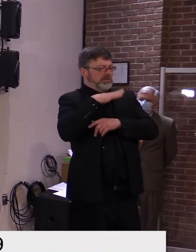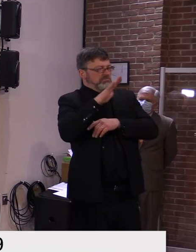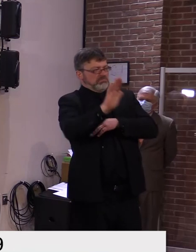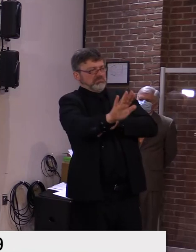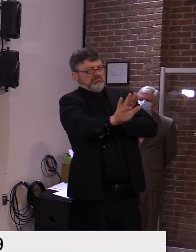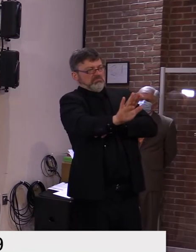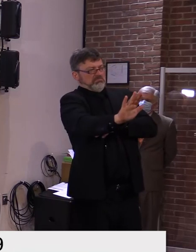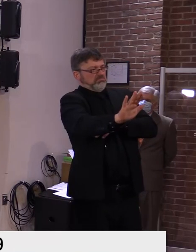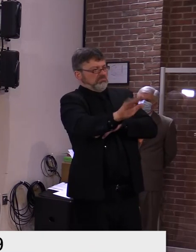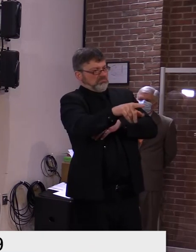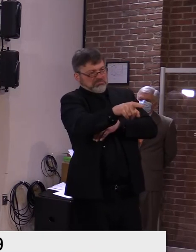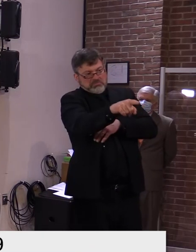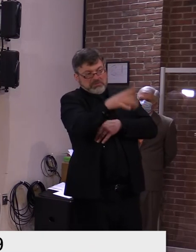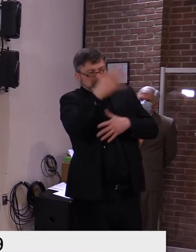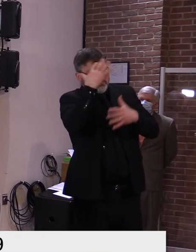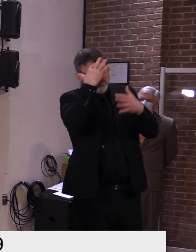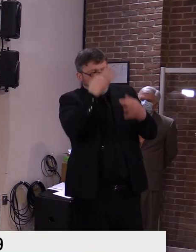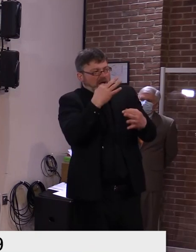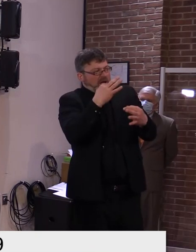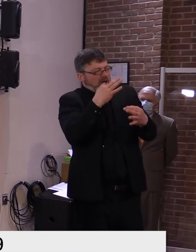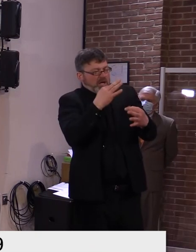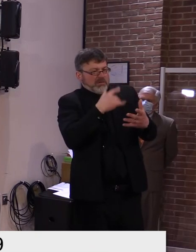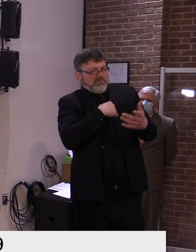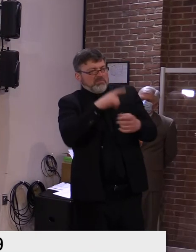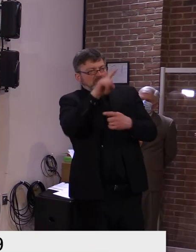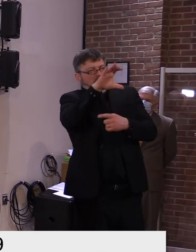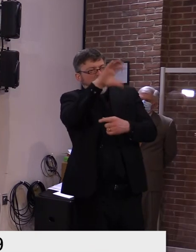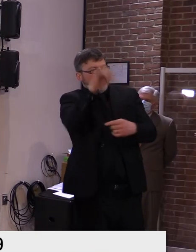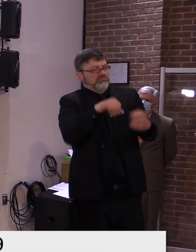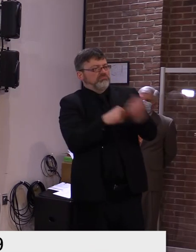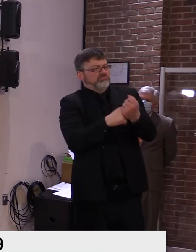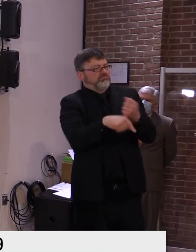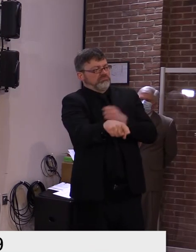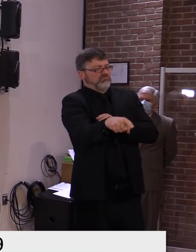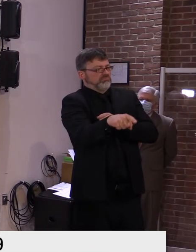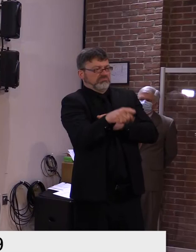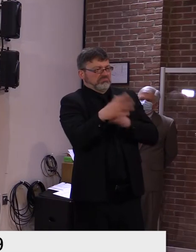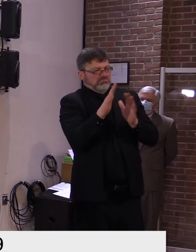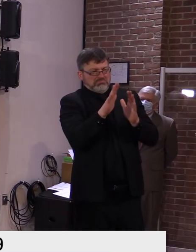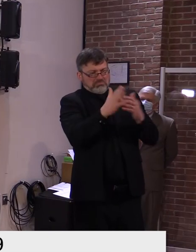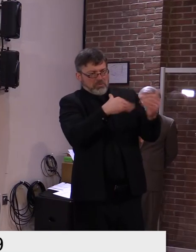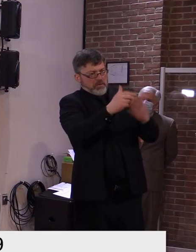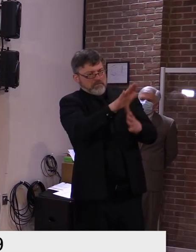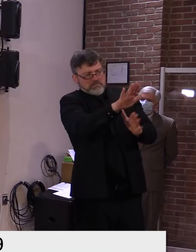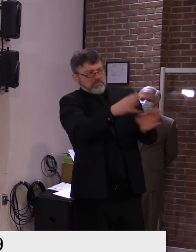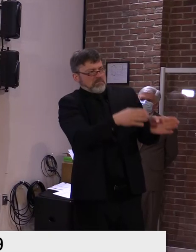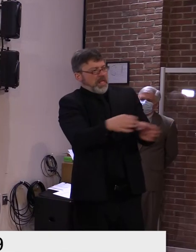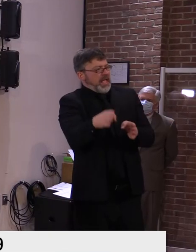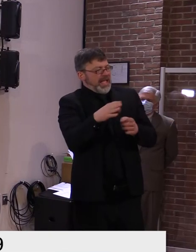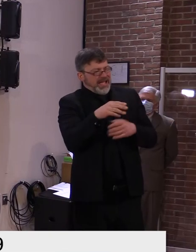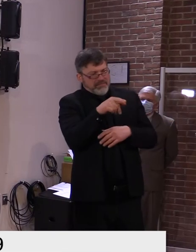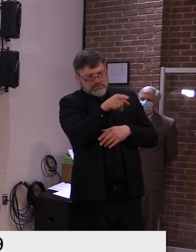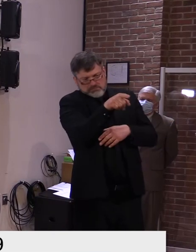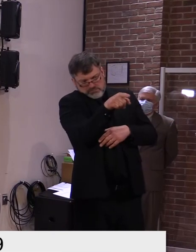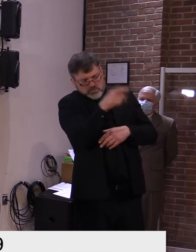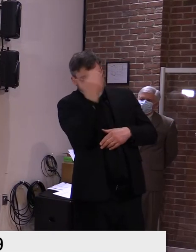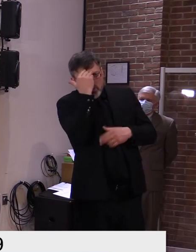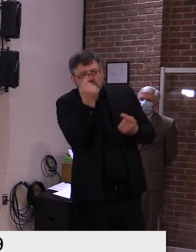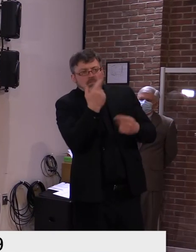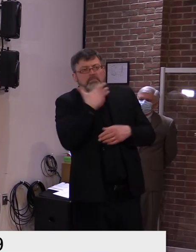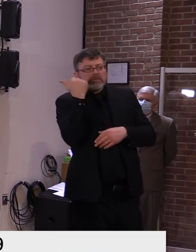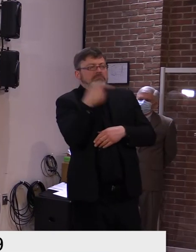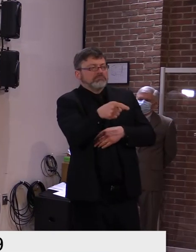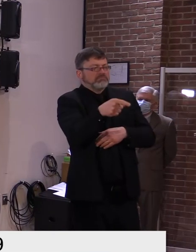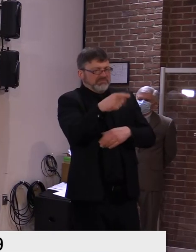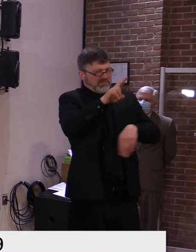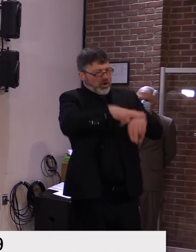I'm fully supportive of everything he's done and will, you know, follow his guidance on this. He knows more of the